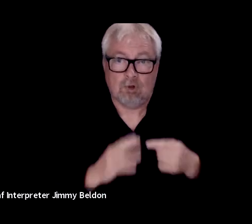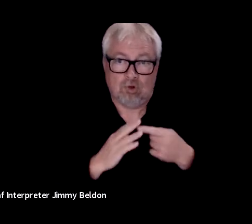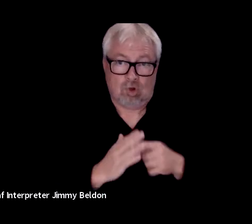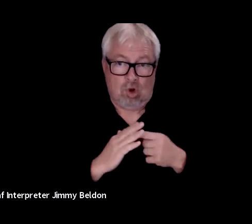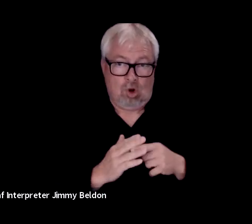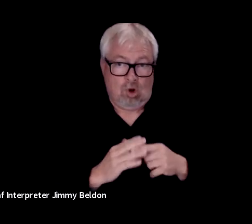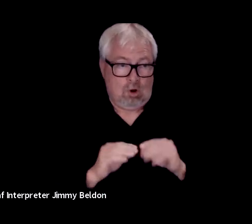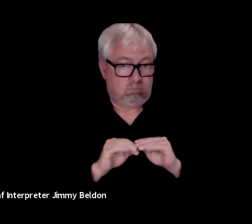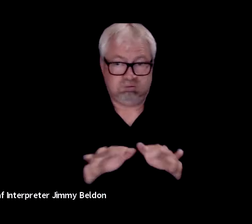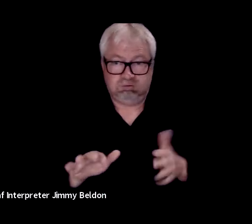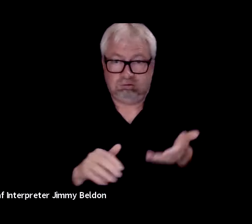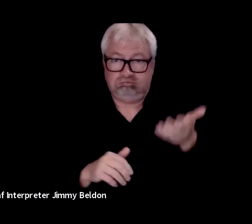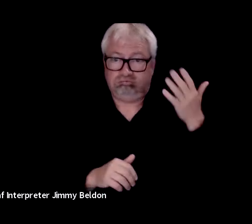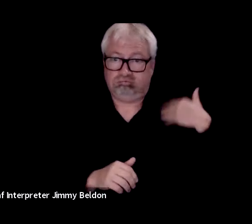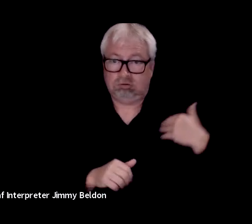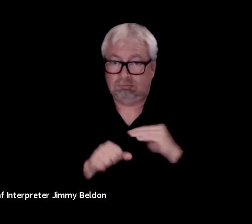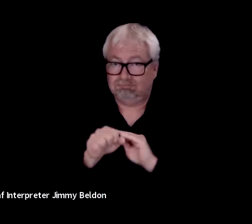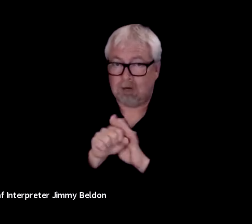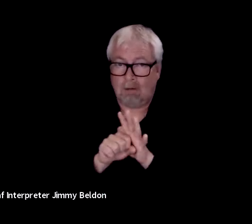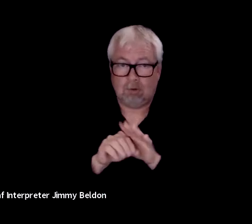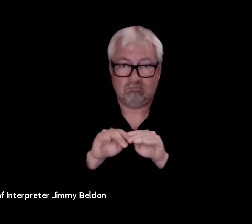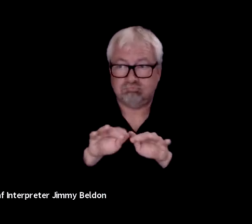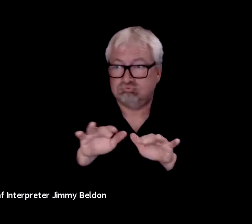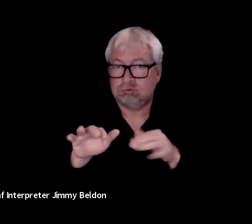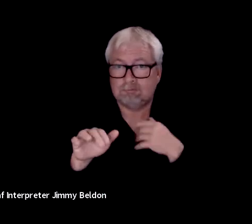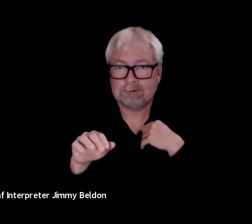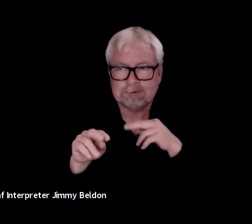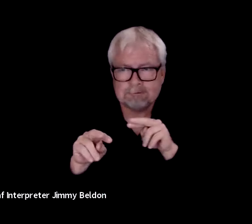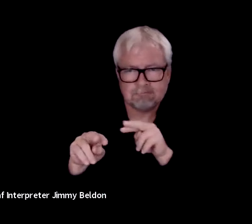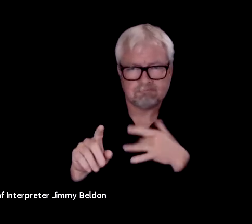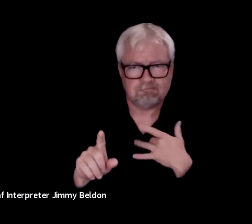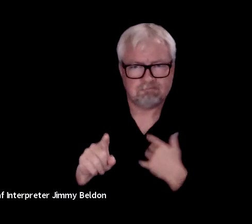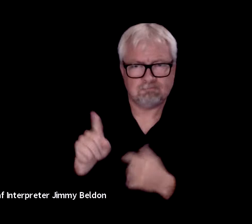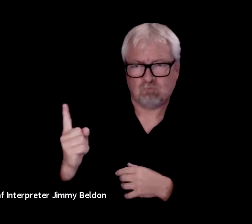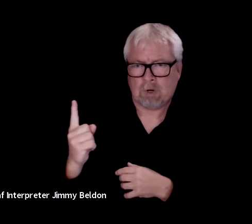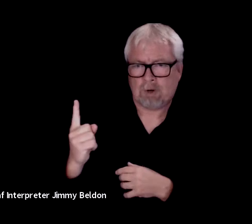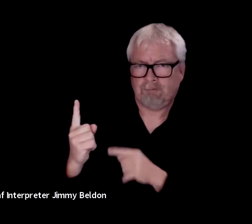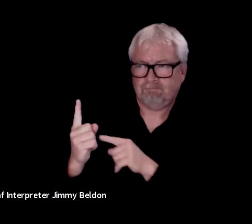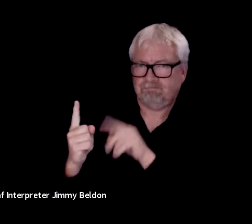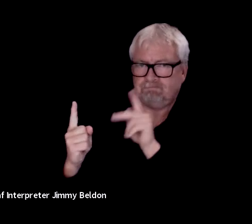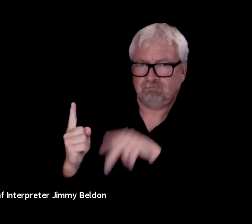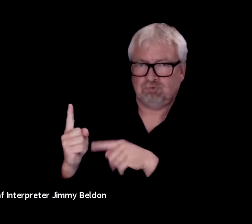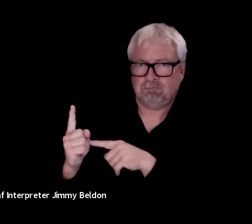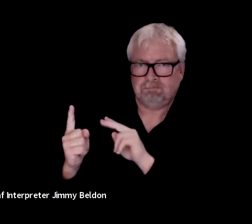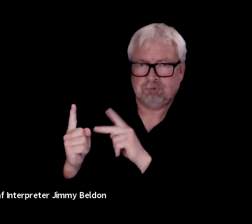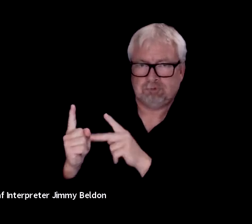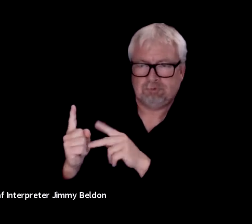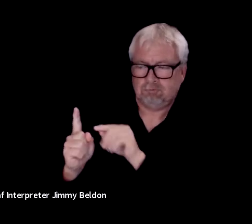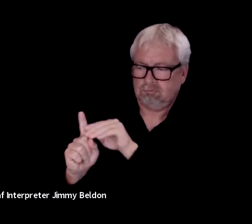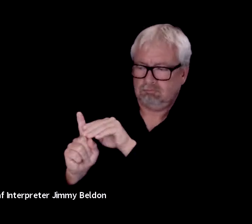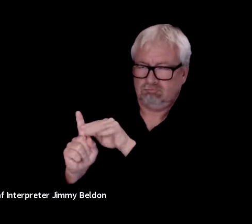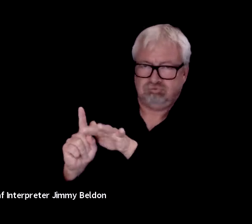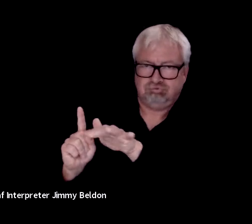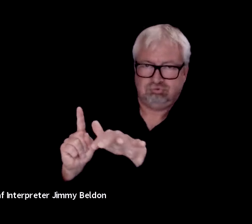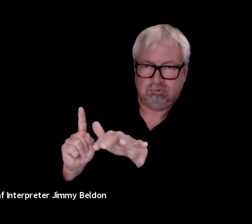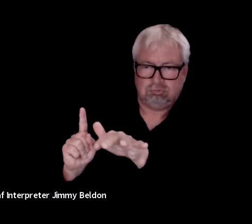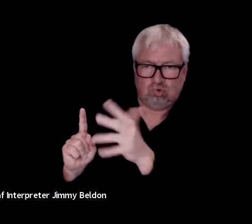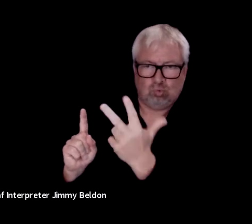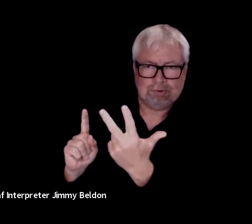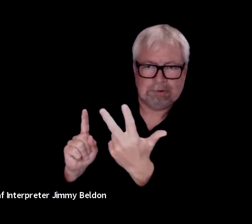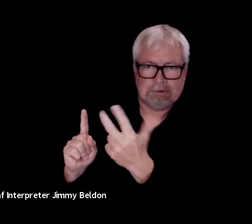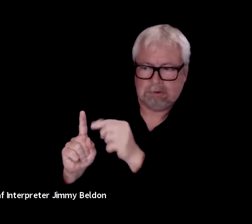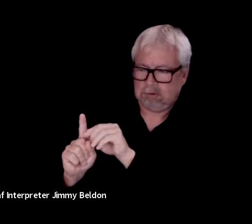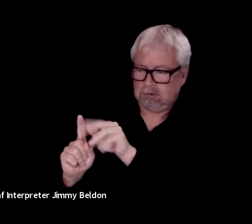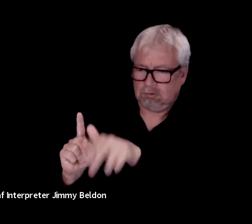transmission, and so on after that. With Delta, that estimate is that one person in the next round of transmission